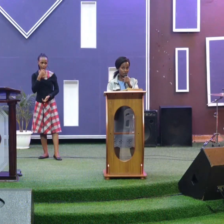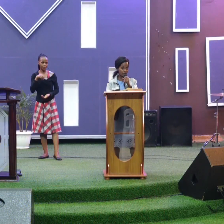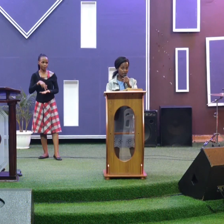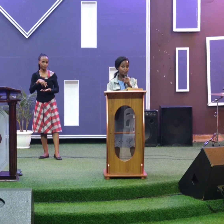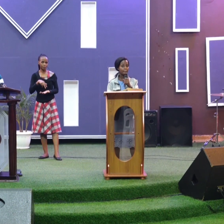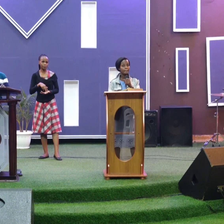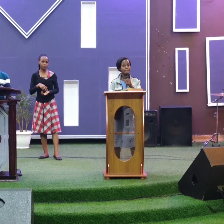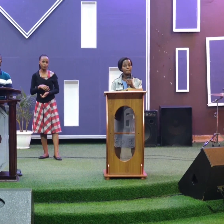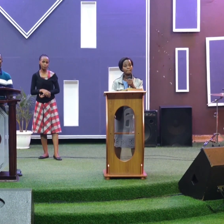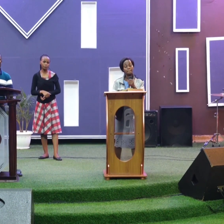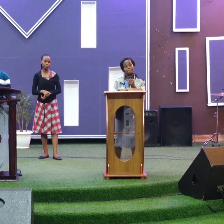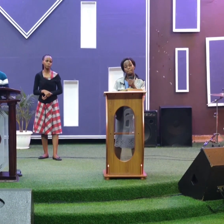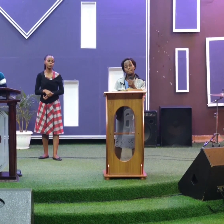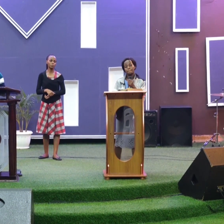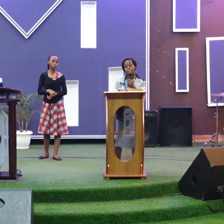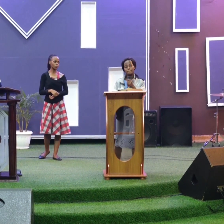Yambasaba muyimirire.